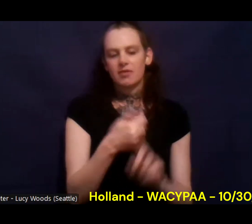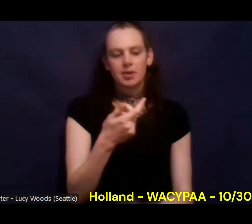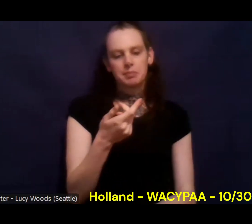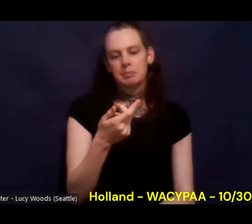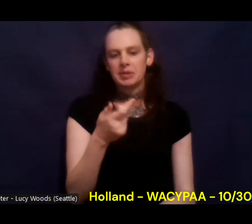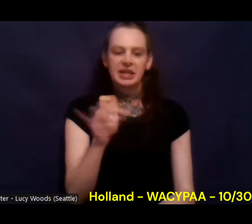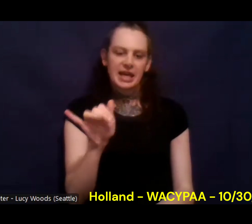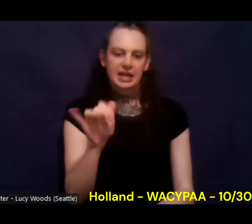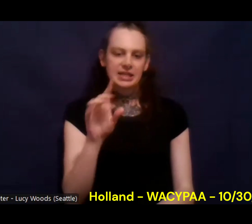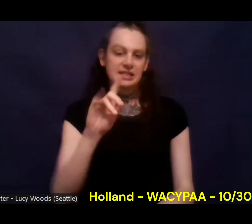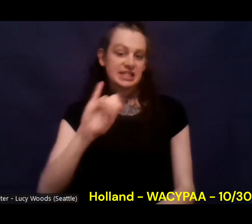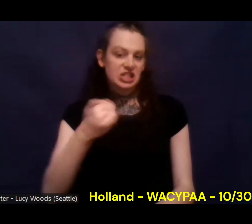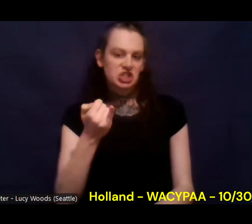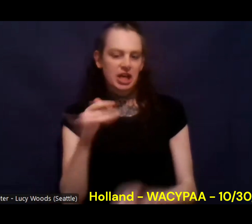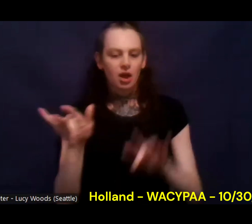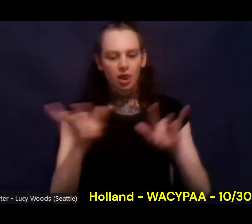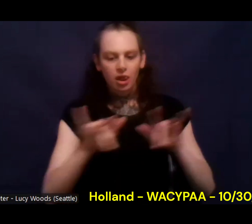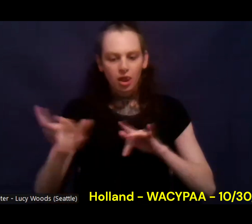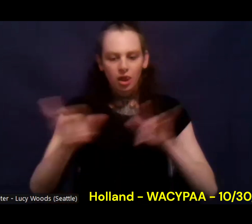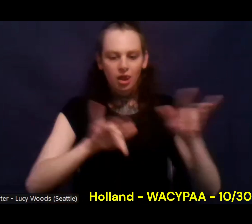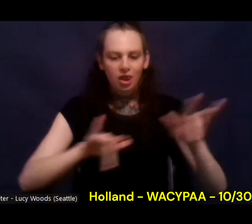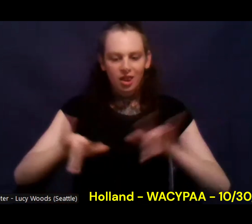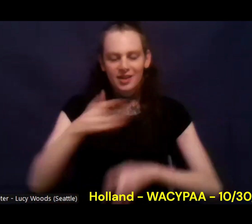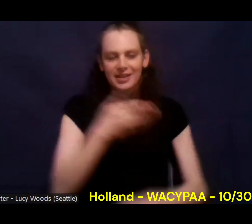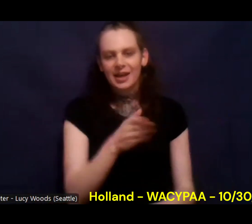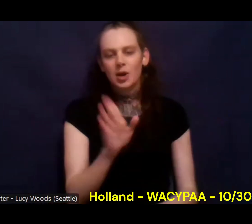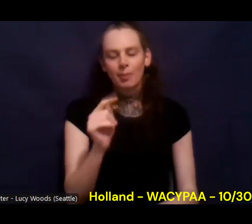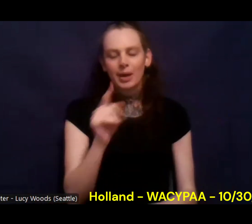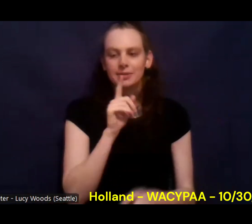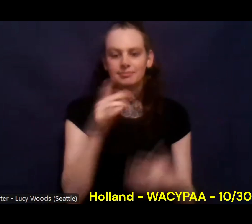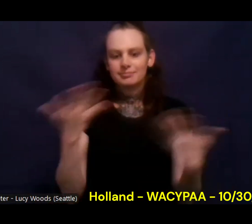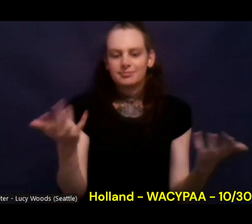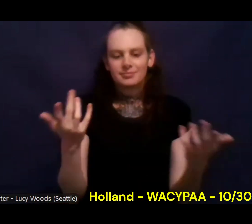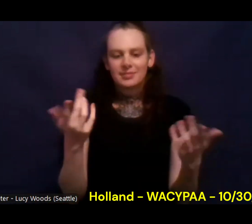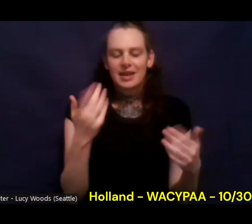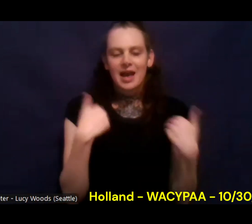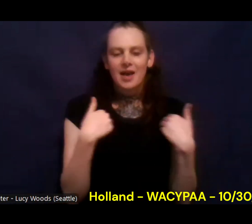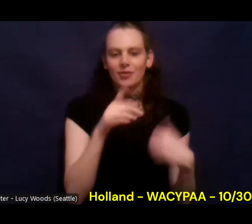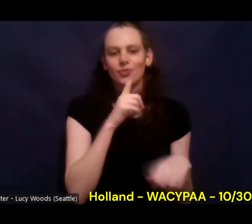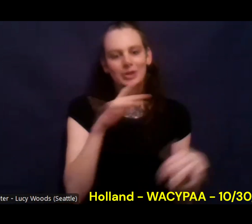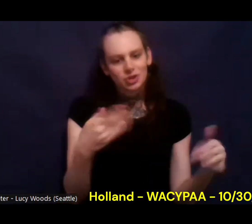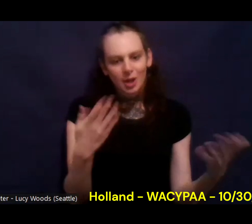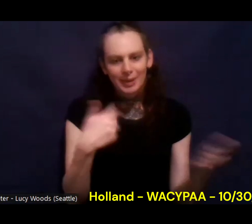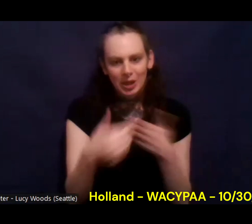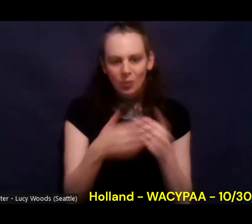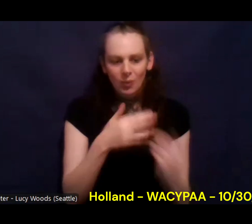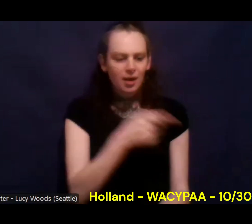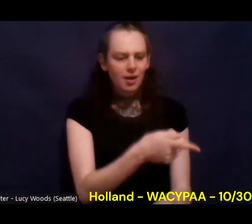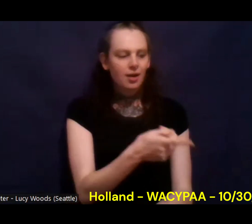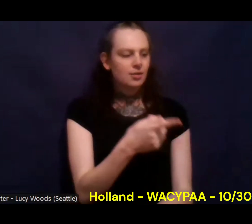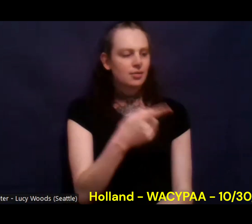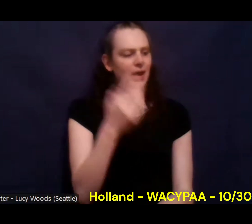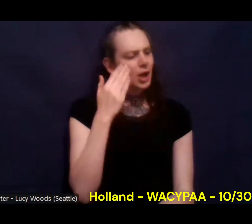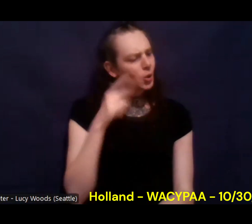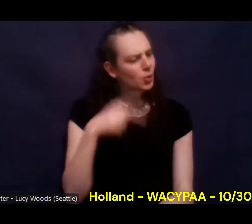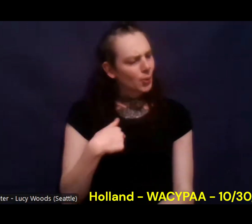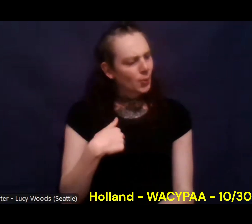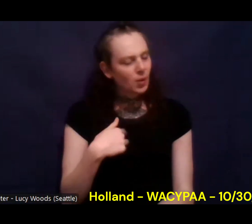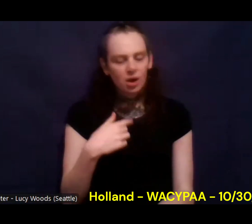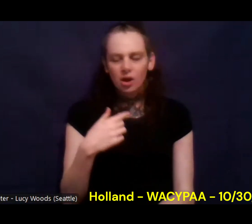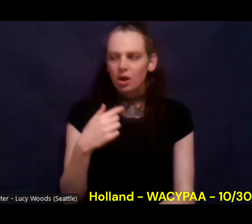but it turns out he had a real human job as well. And he was like, I know you. And I was like, I know you